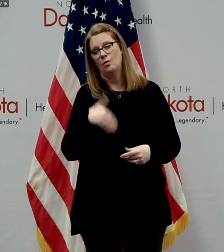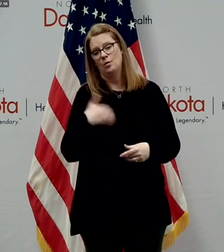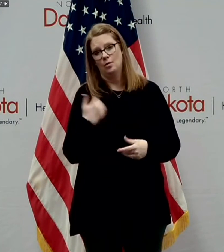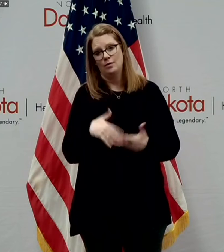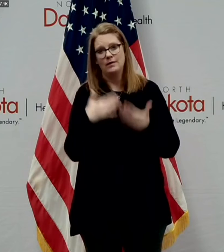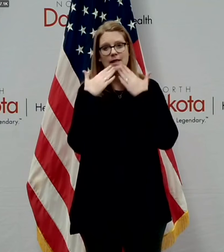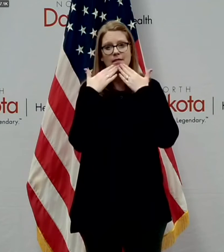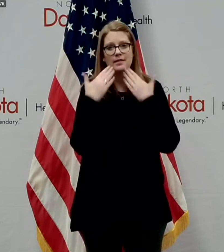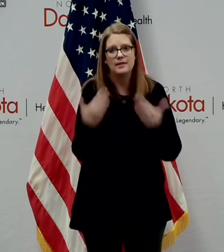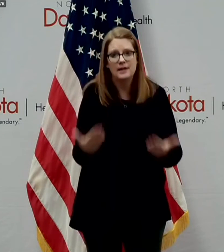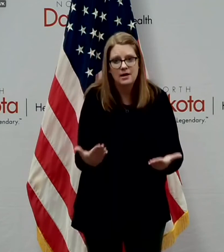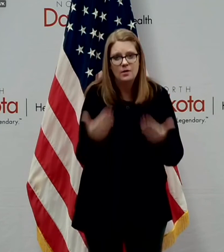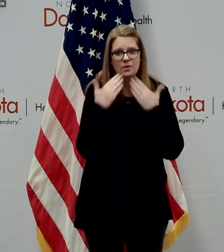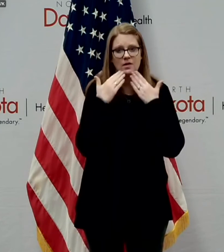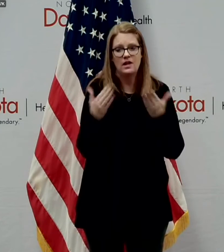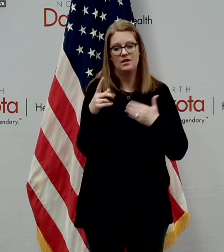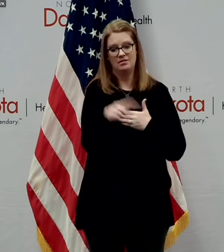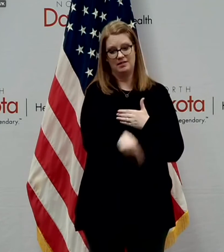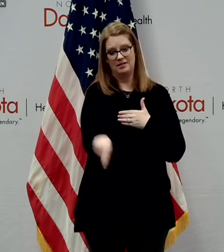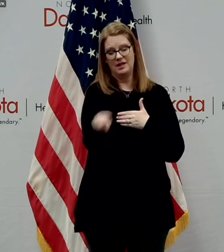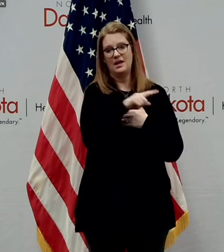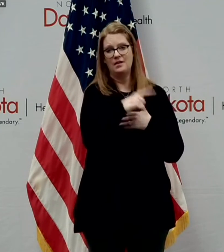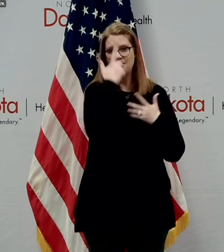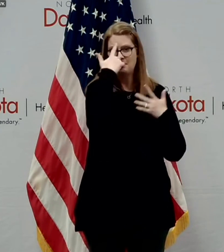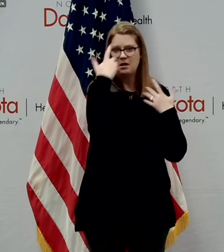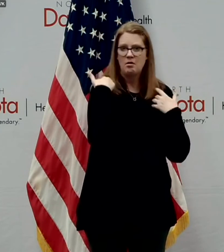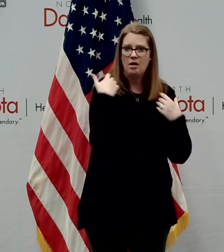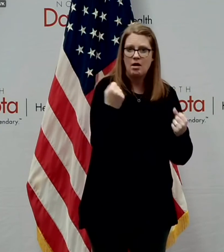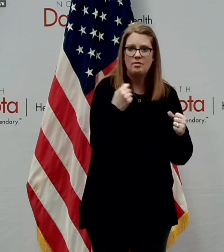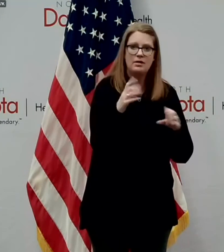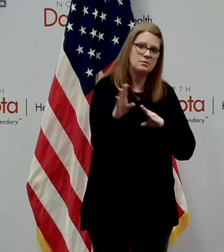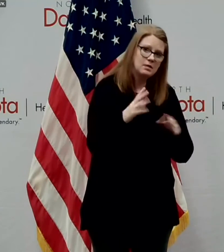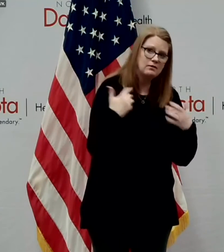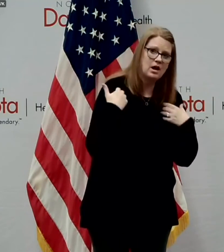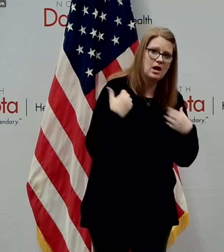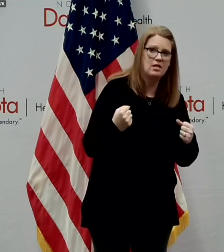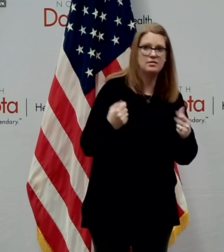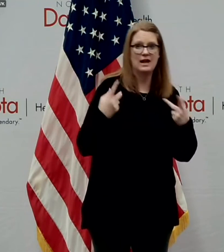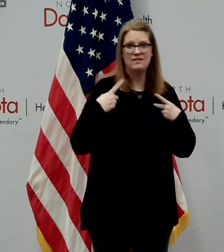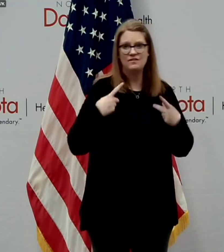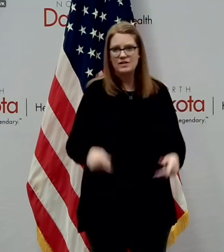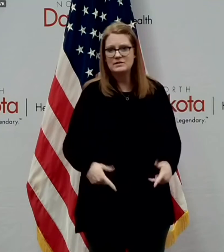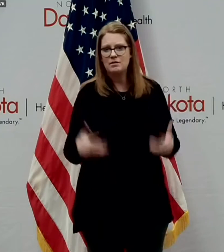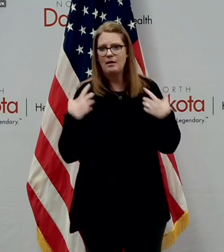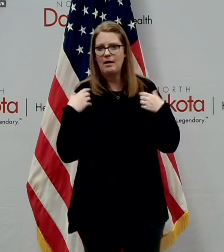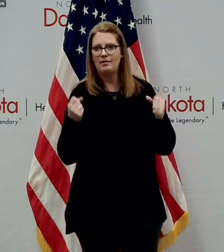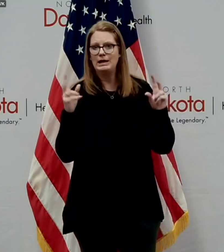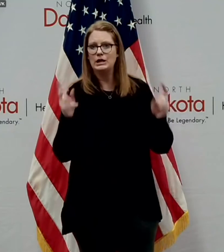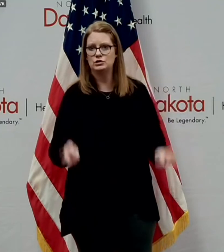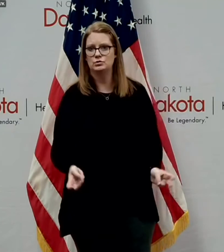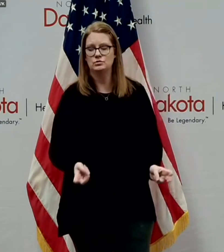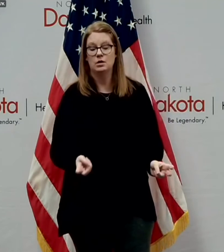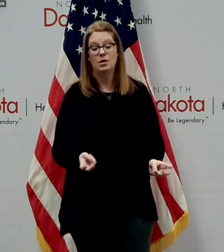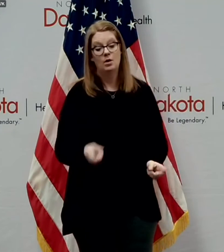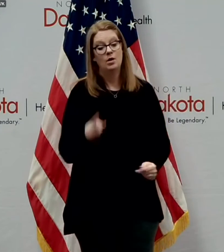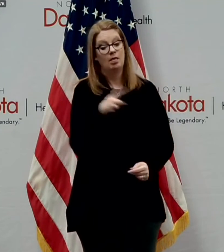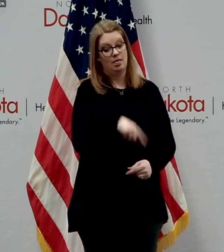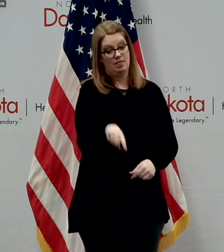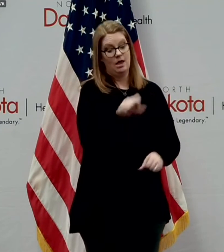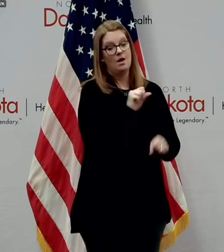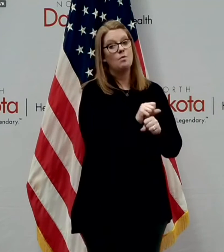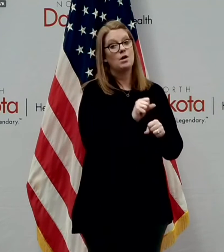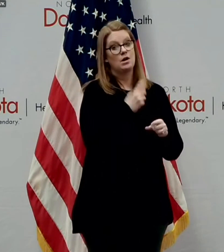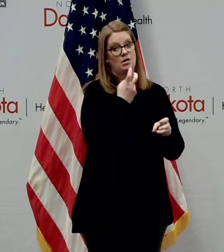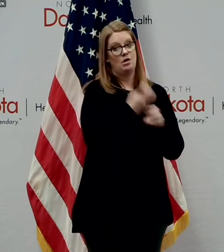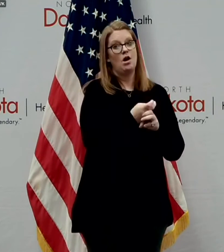really challenged with behavioral and mental health as well as physical health issues. They're also on the front lines right now and taking